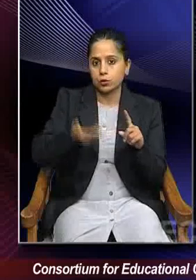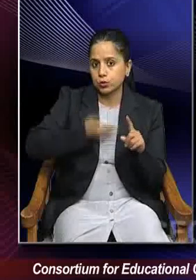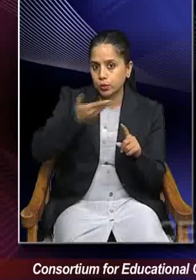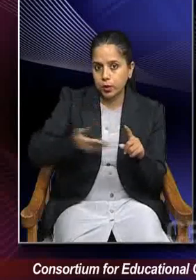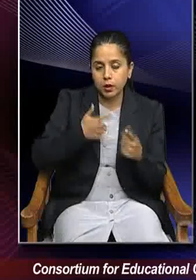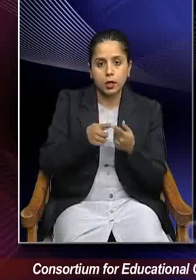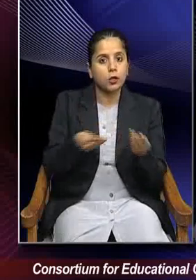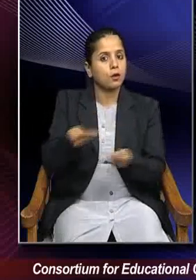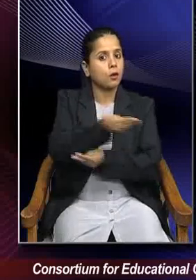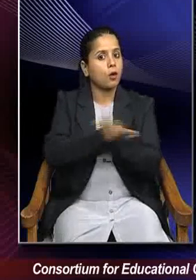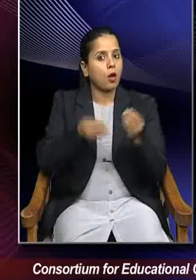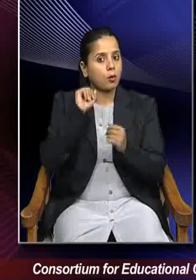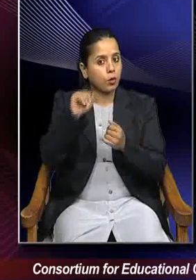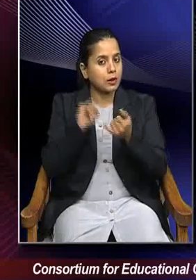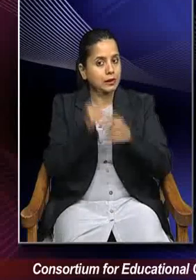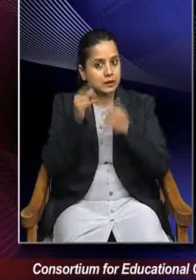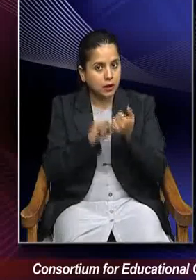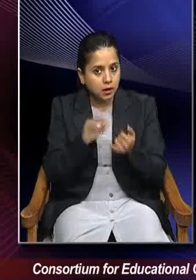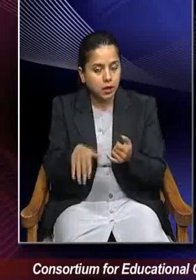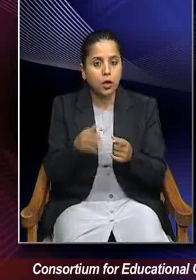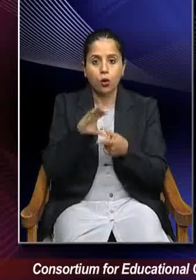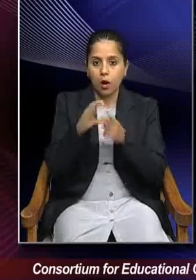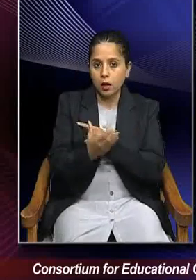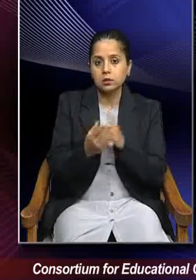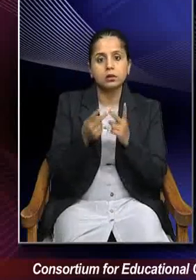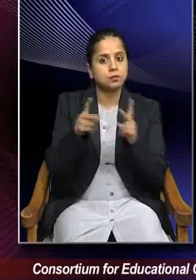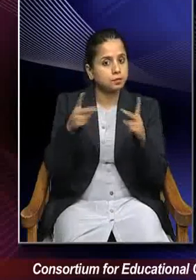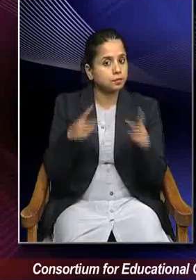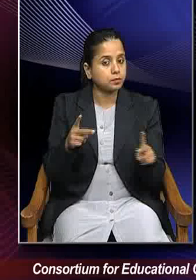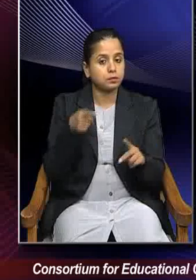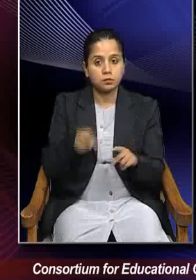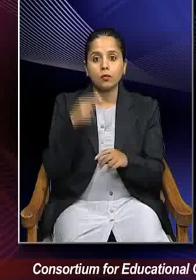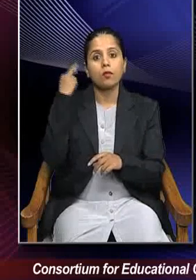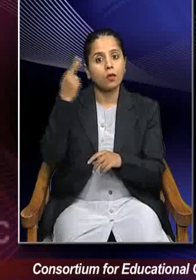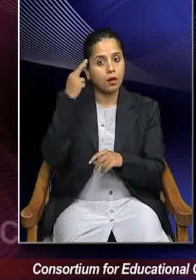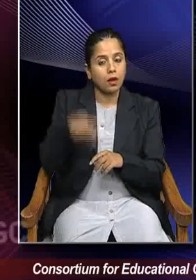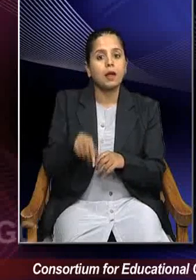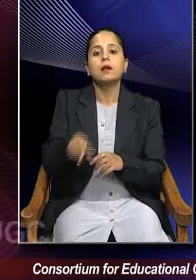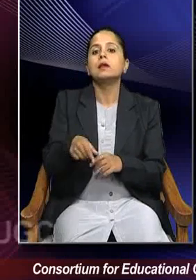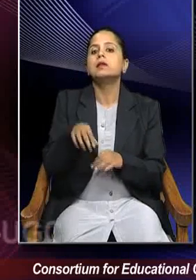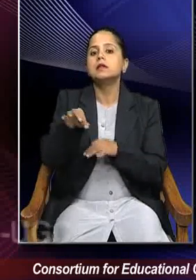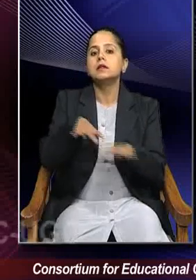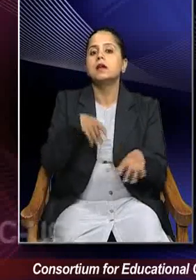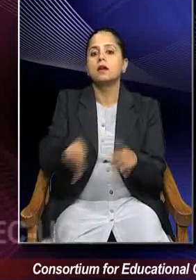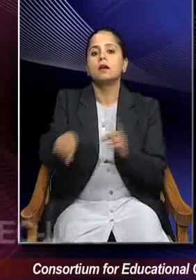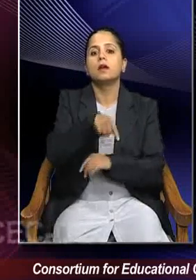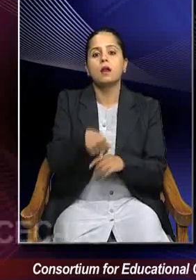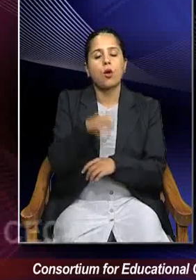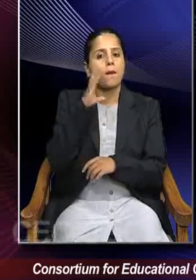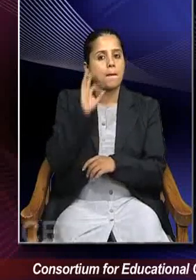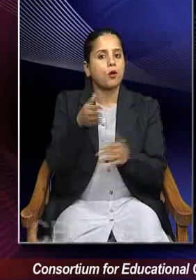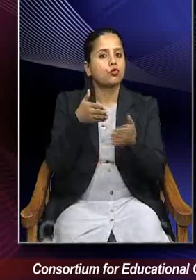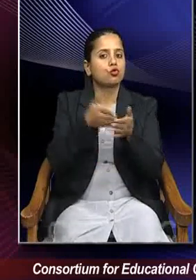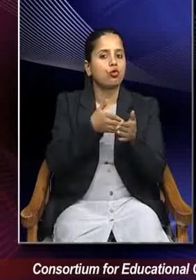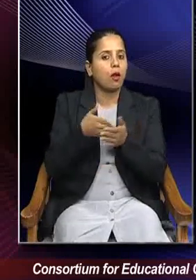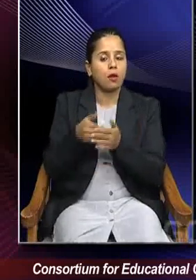their economic status, in terms of their cultural. And so therefore city governance is a new important challenge. So